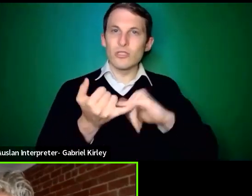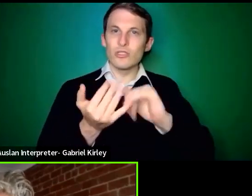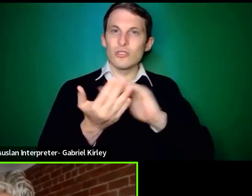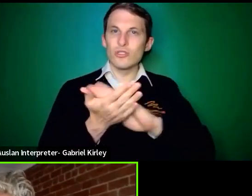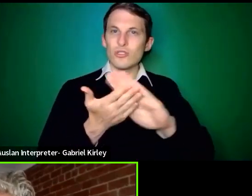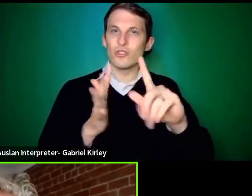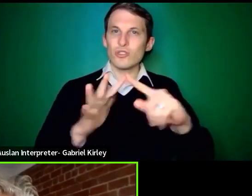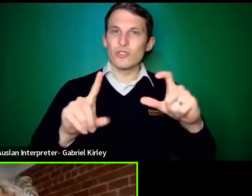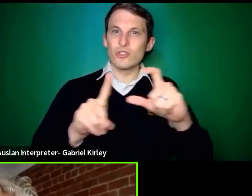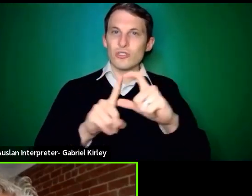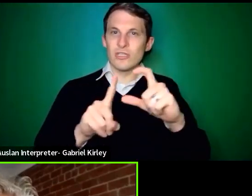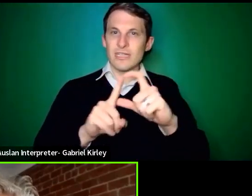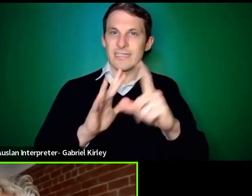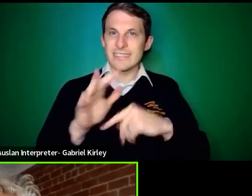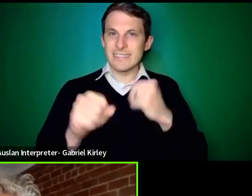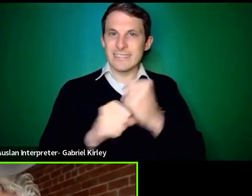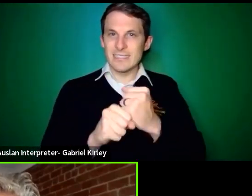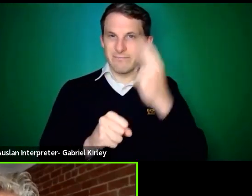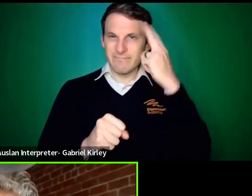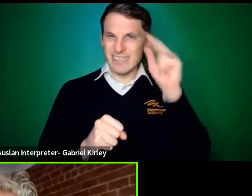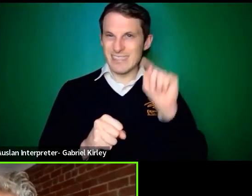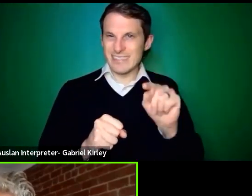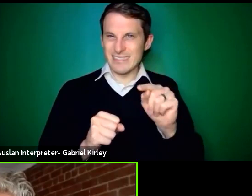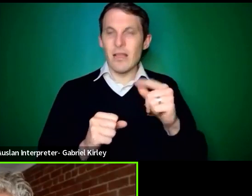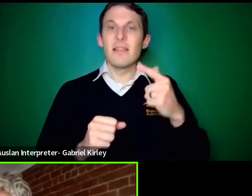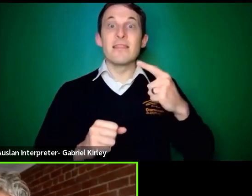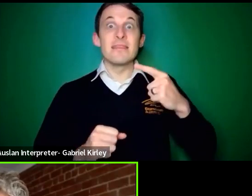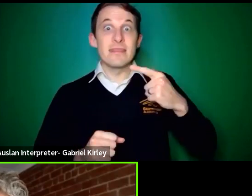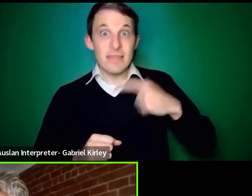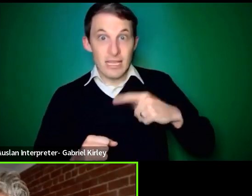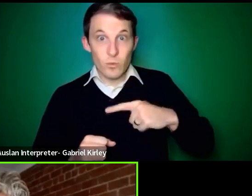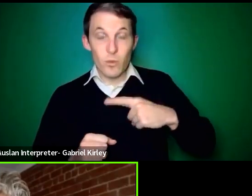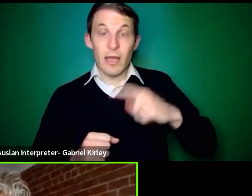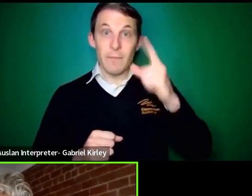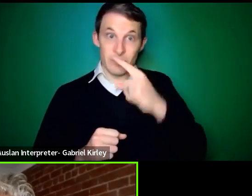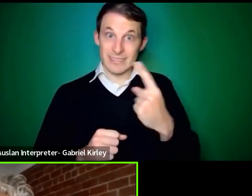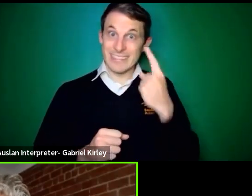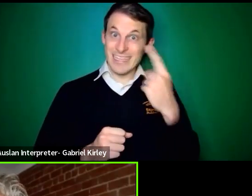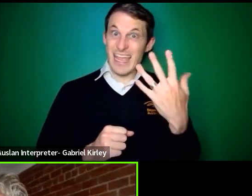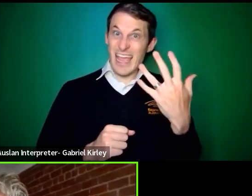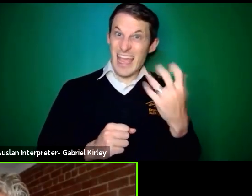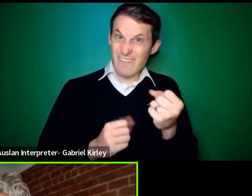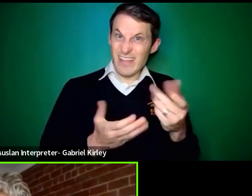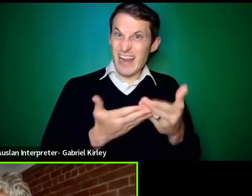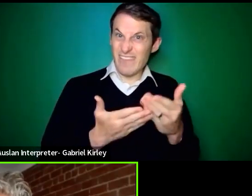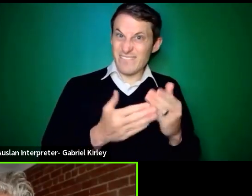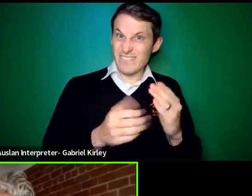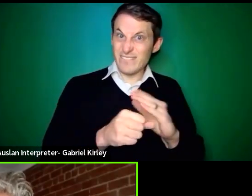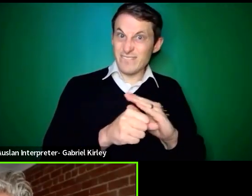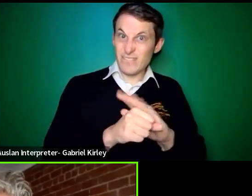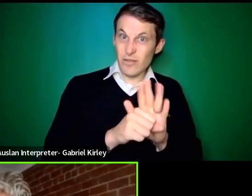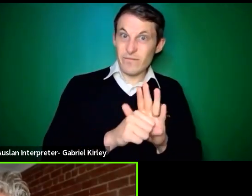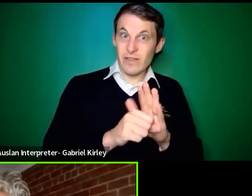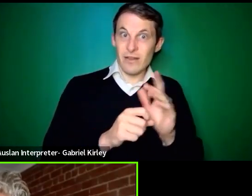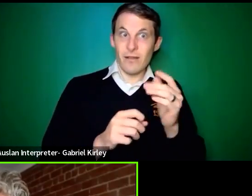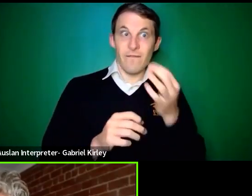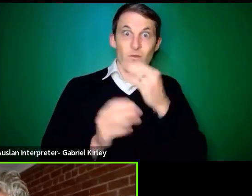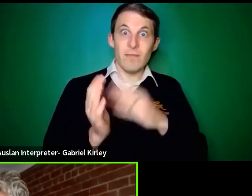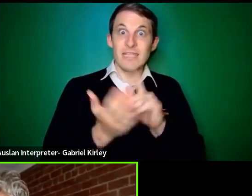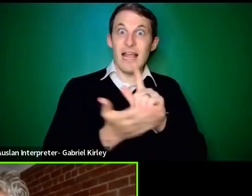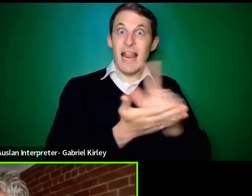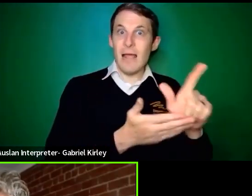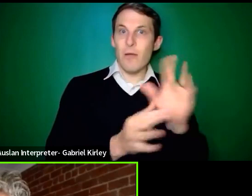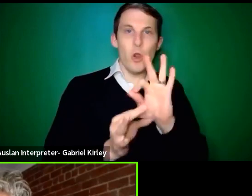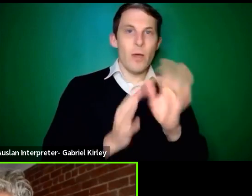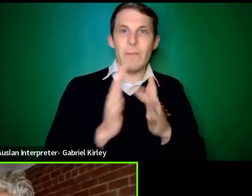people have passed the convalescent period. So let's be clear. You have the diagnostic test at the start that says you now have